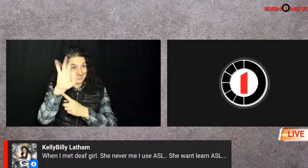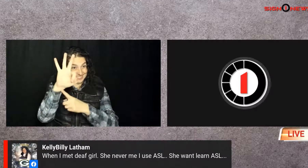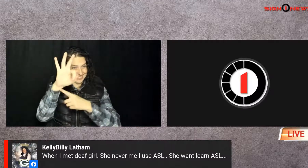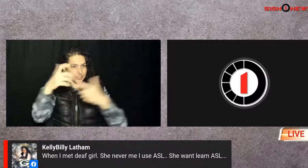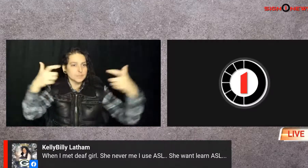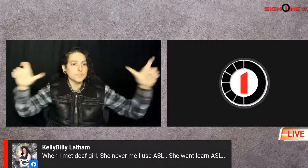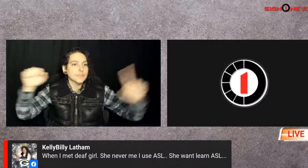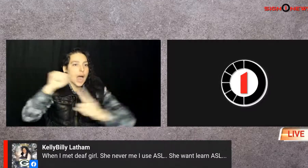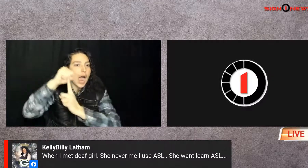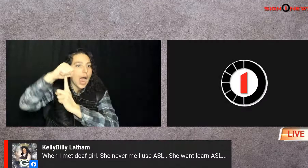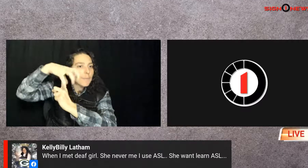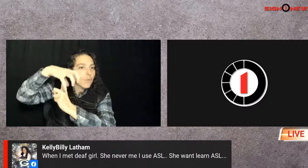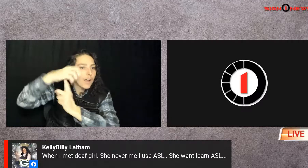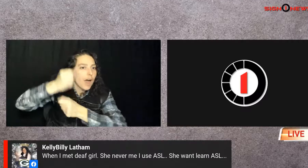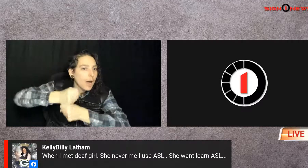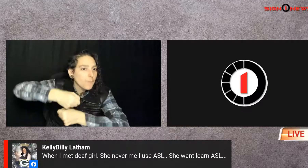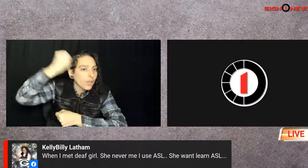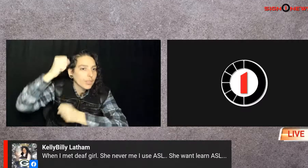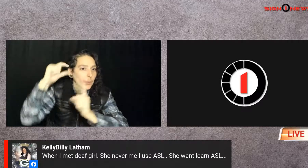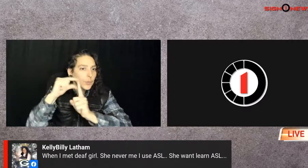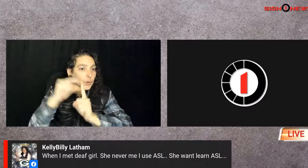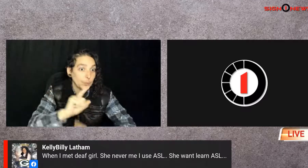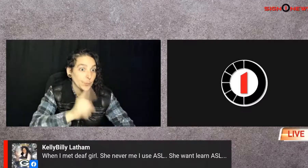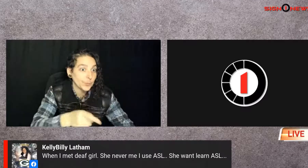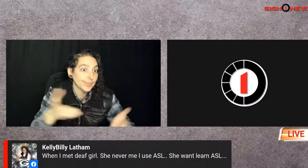We're supposed to help each other.